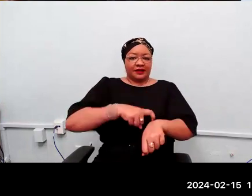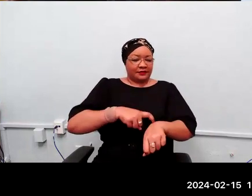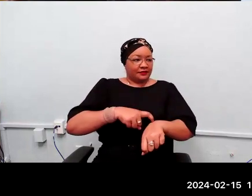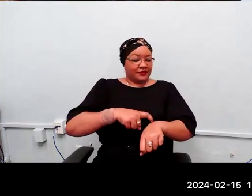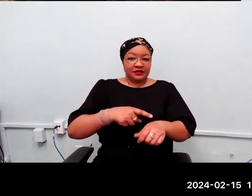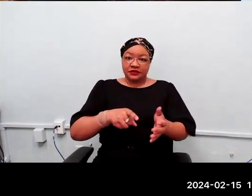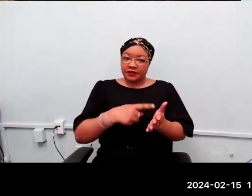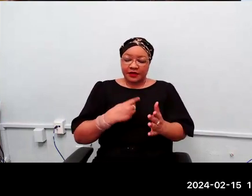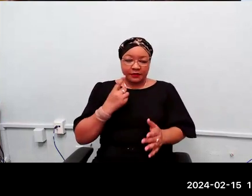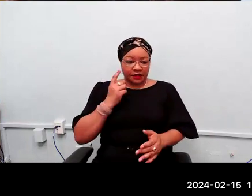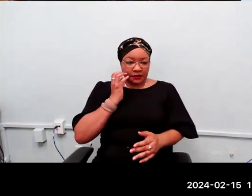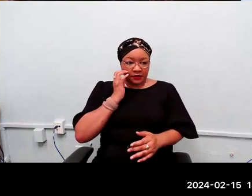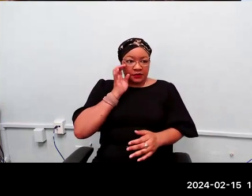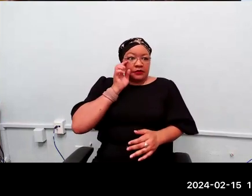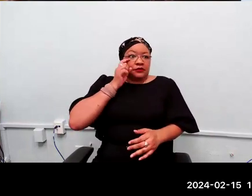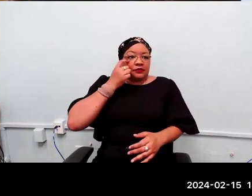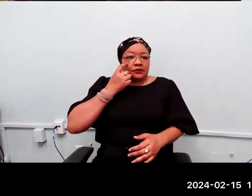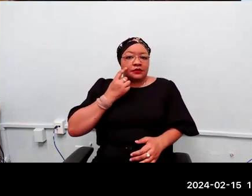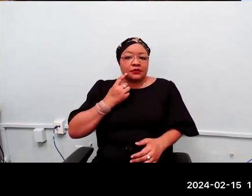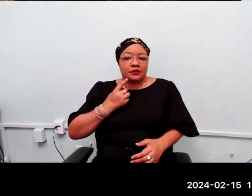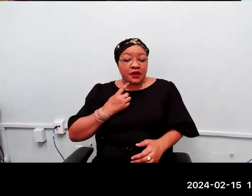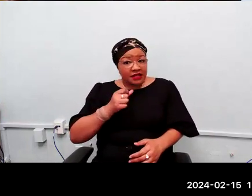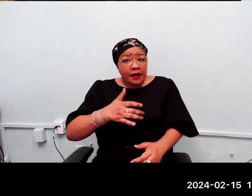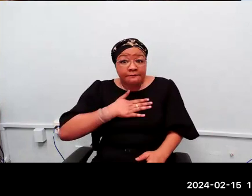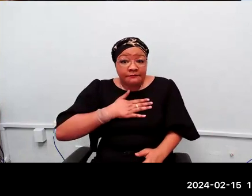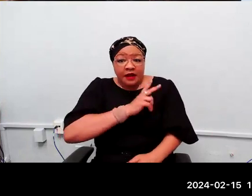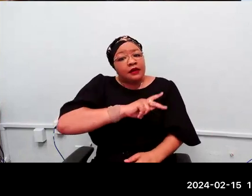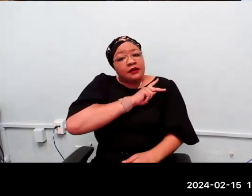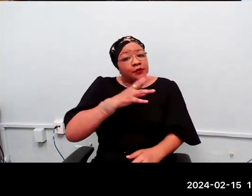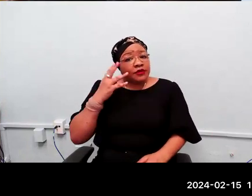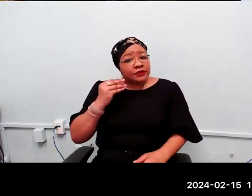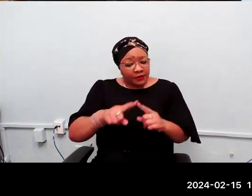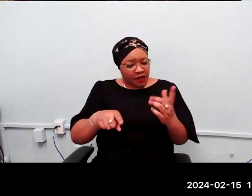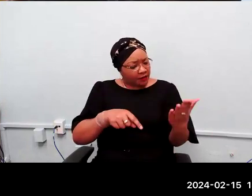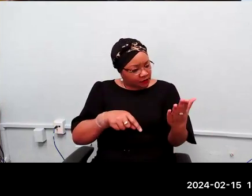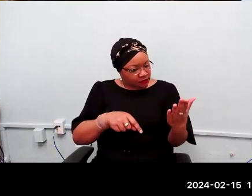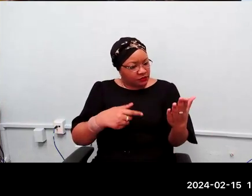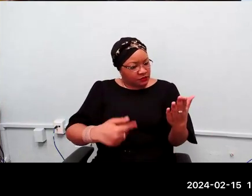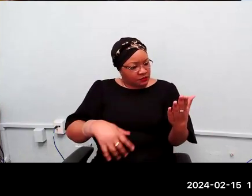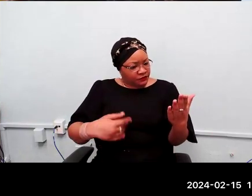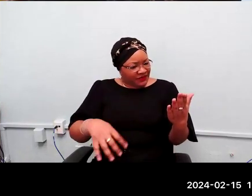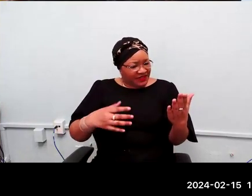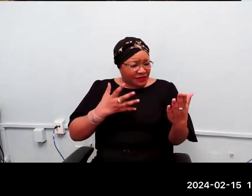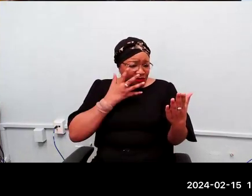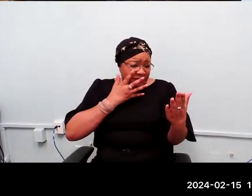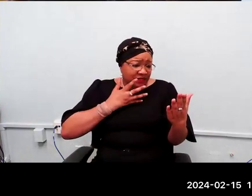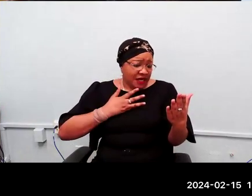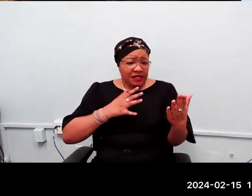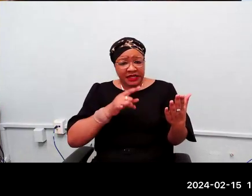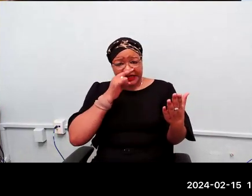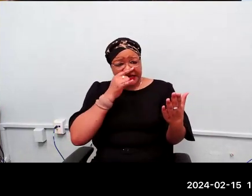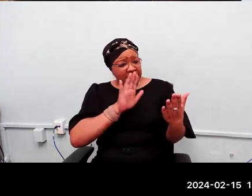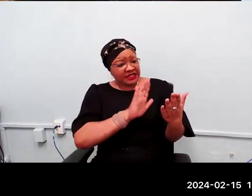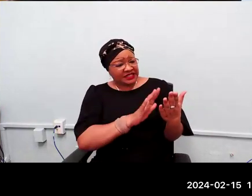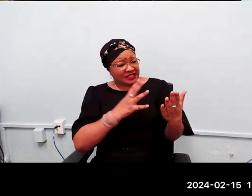like my personal experience, but just because it's just so sad what this kid went through, right? So it's a